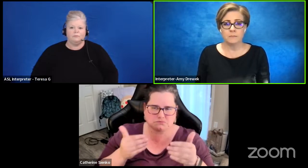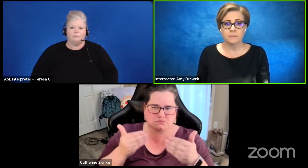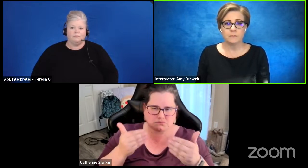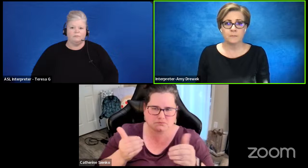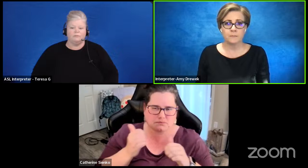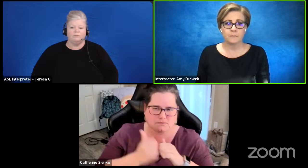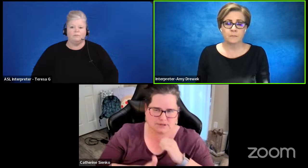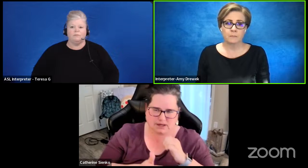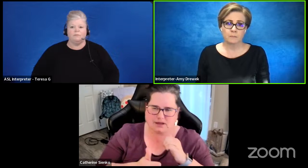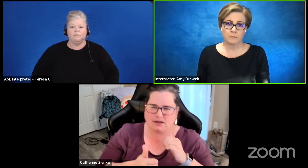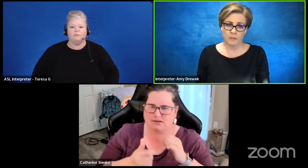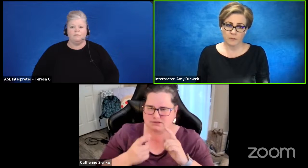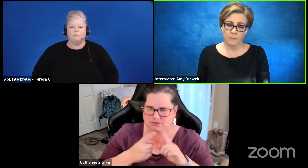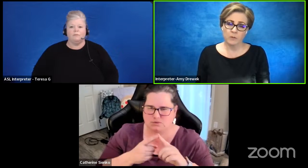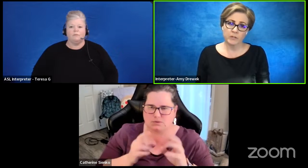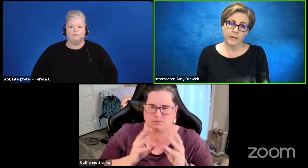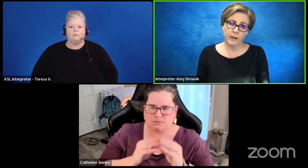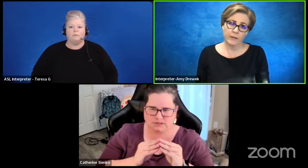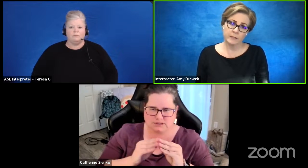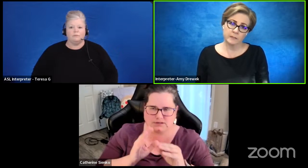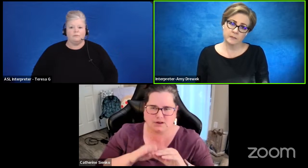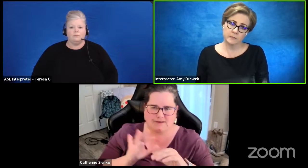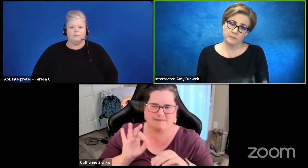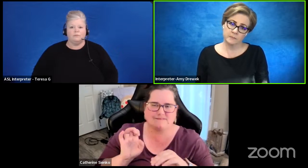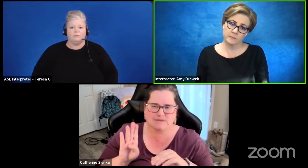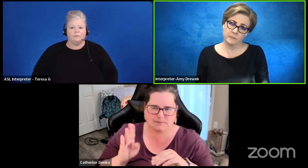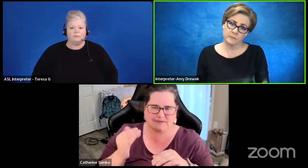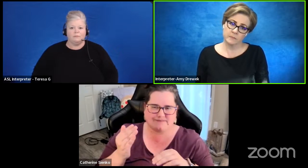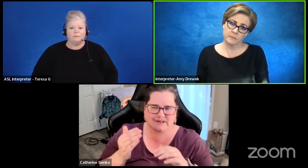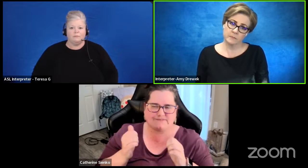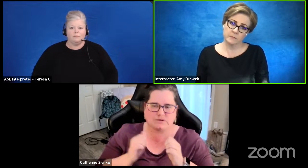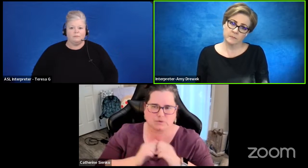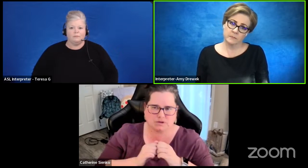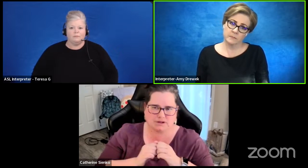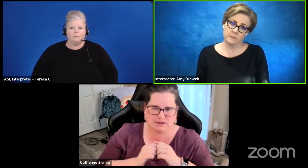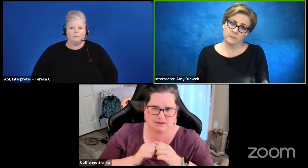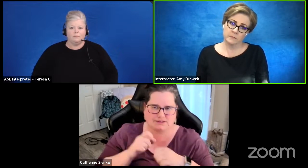Seeing none, the motion carries.